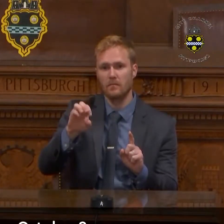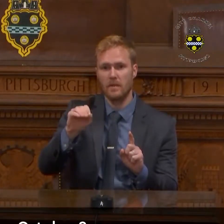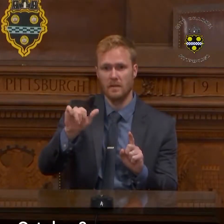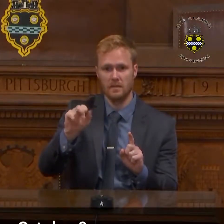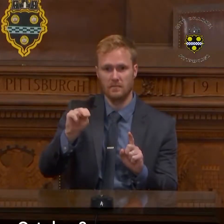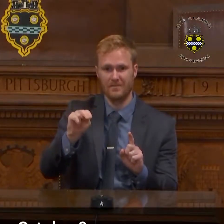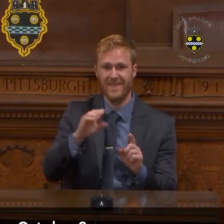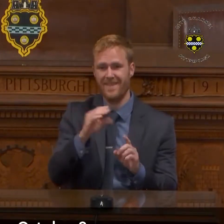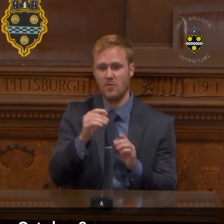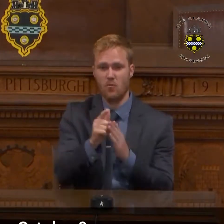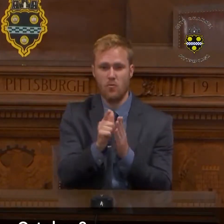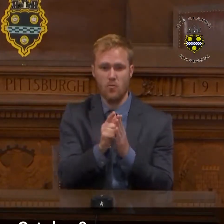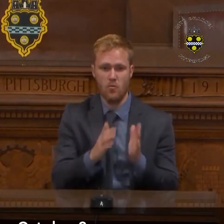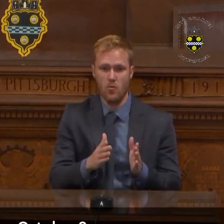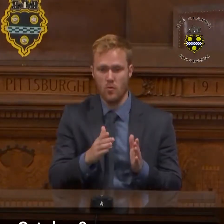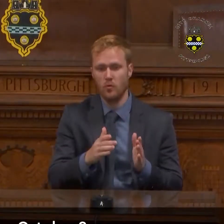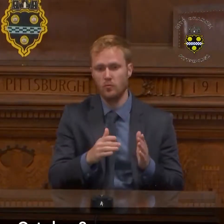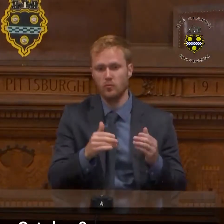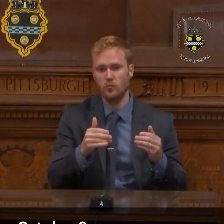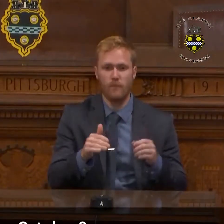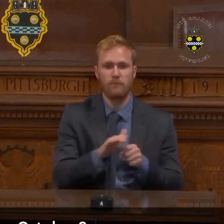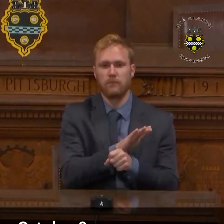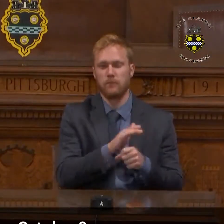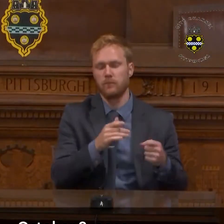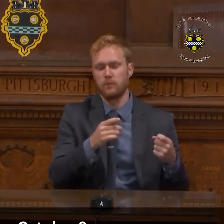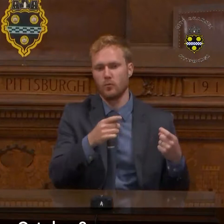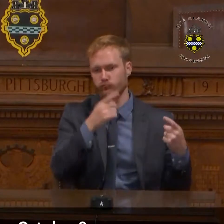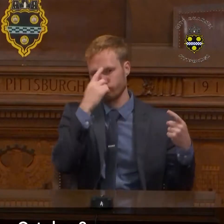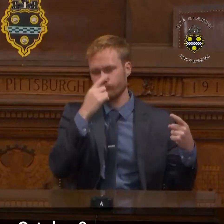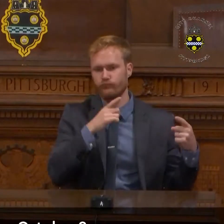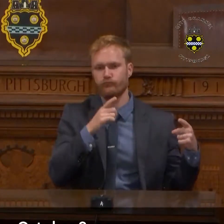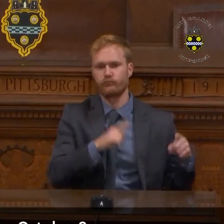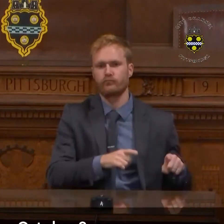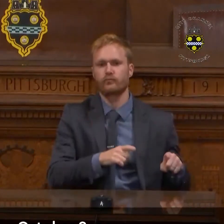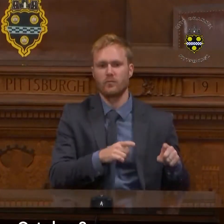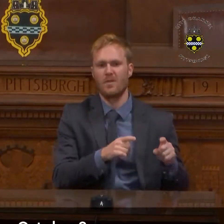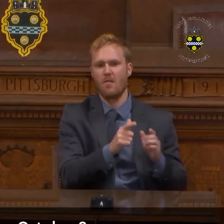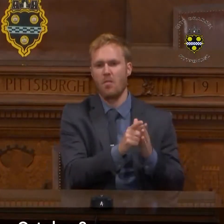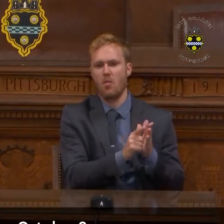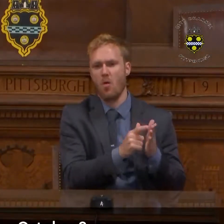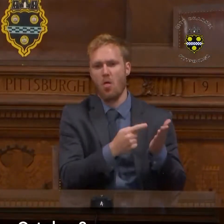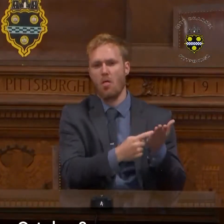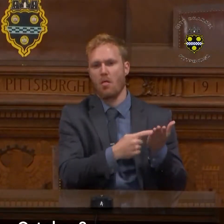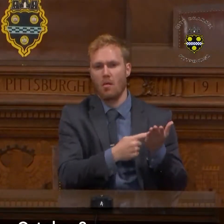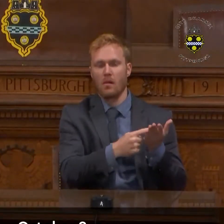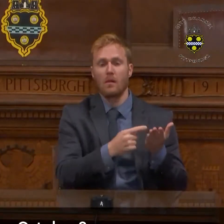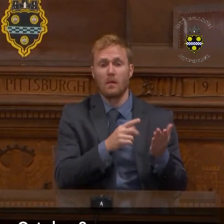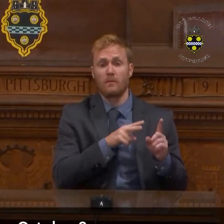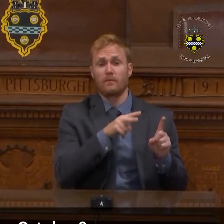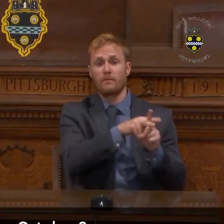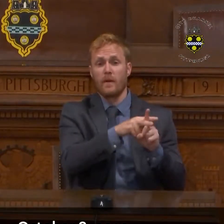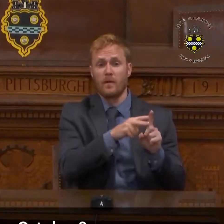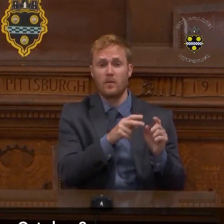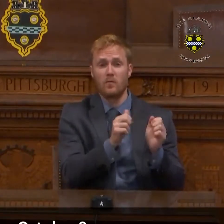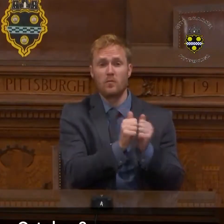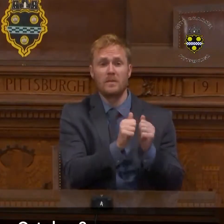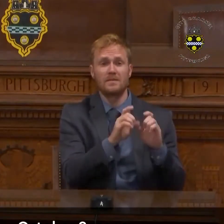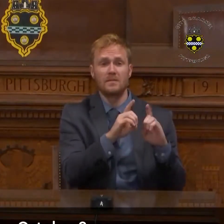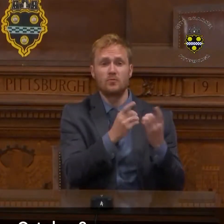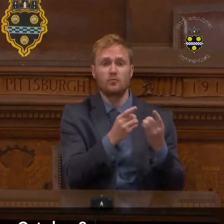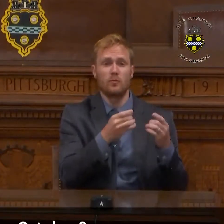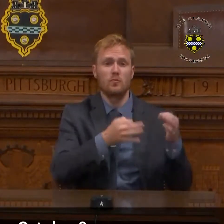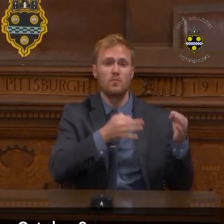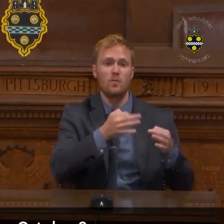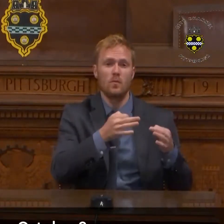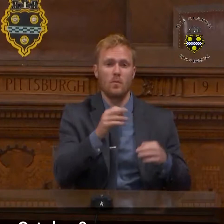final settlement of a litigation filed in the U.S. District Court for the Western District of Pennsylvania.